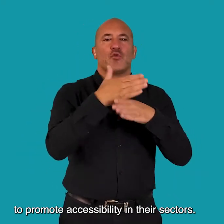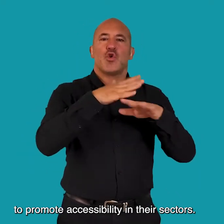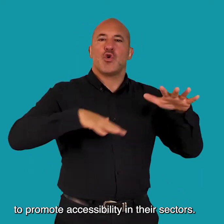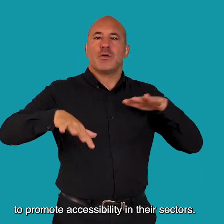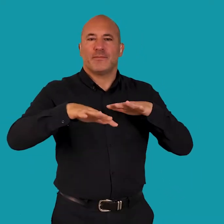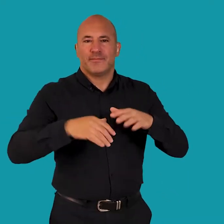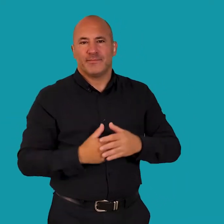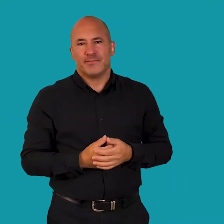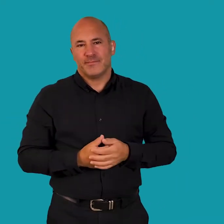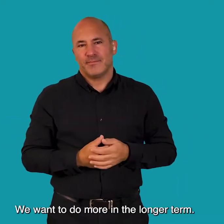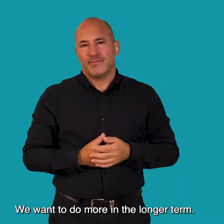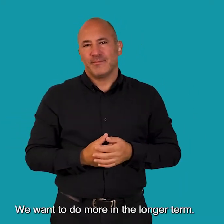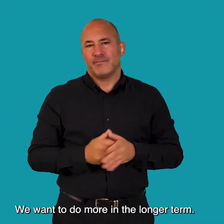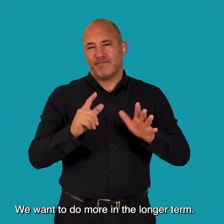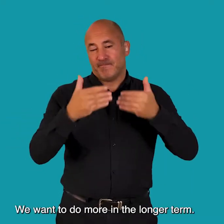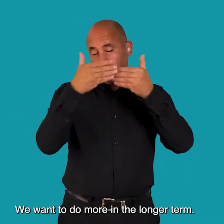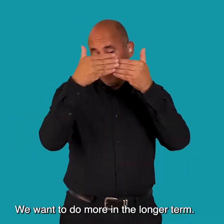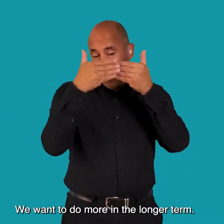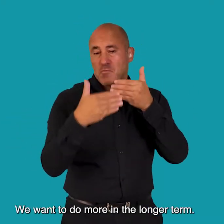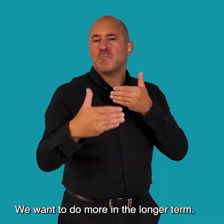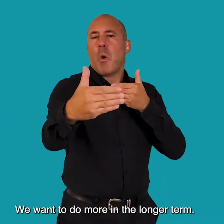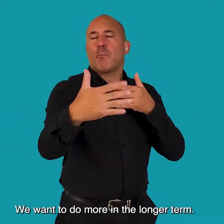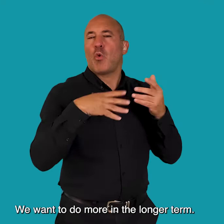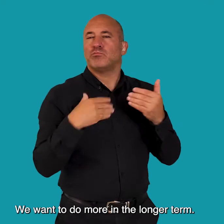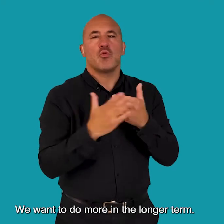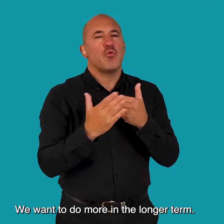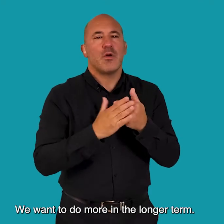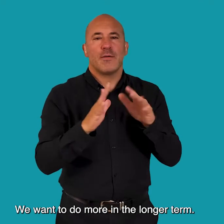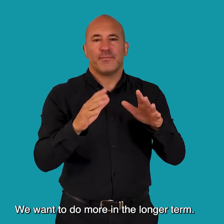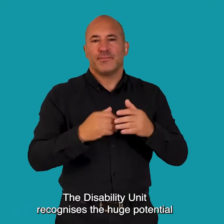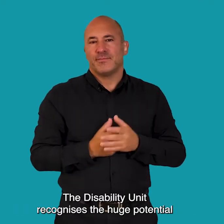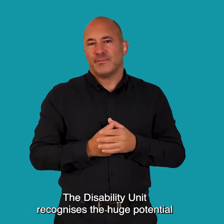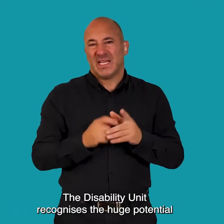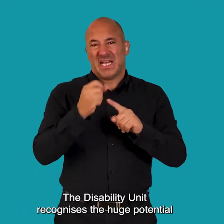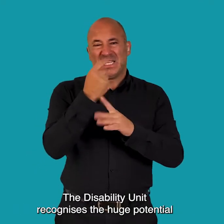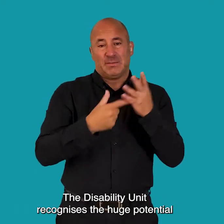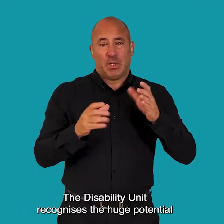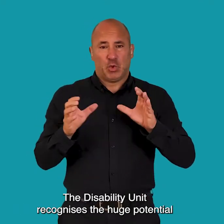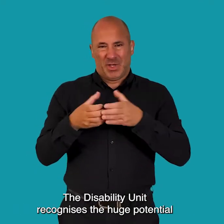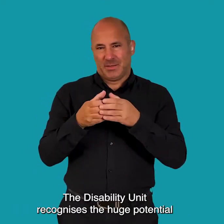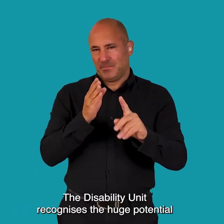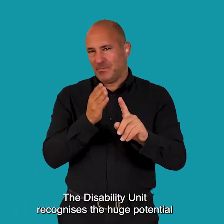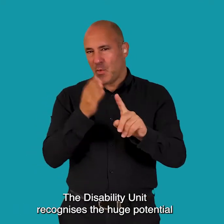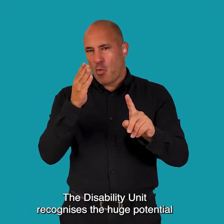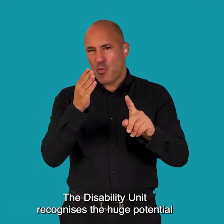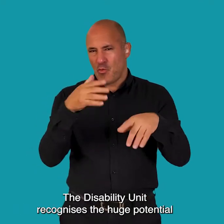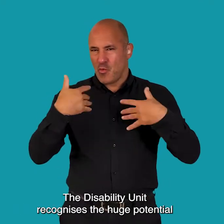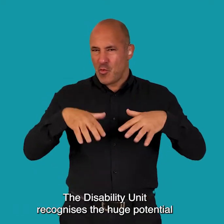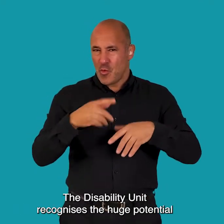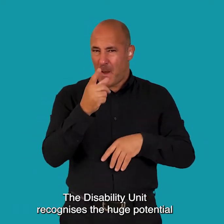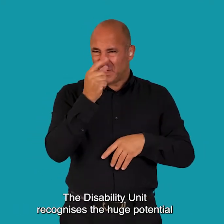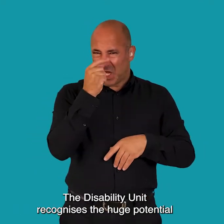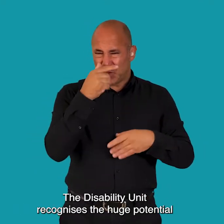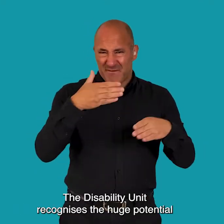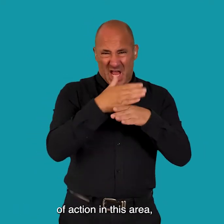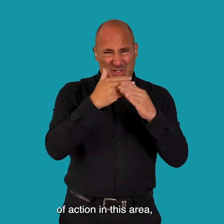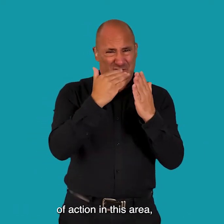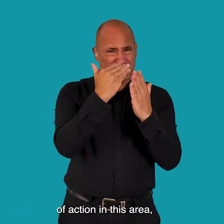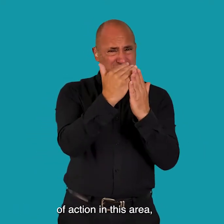sectors. We want to do more in the longer term. The Disability Unit recognises the huge potential of action in